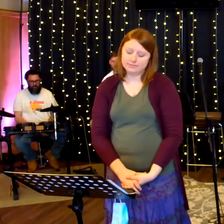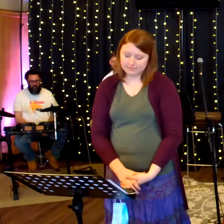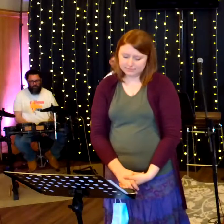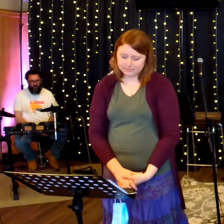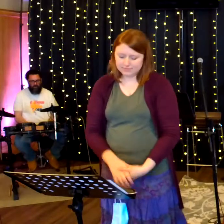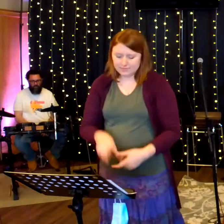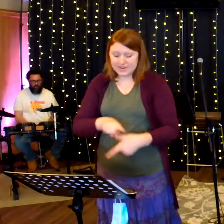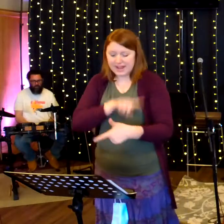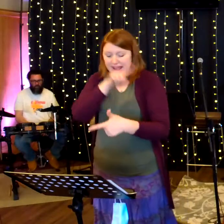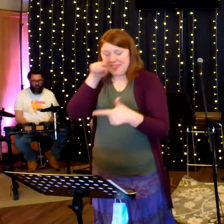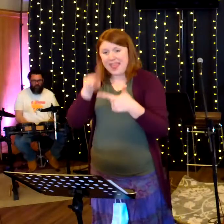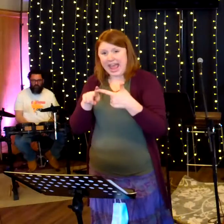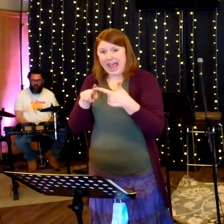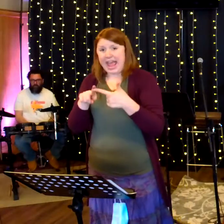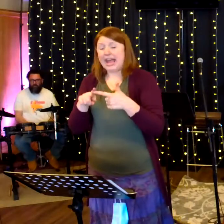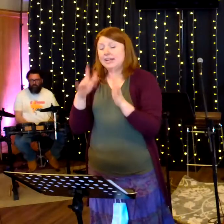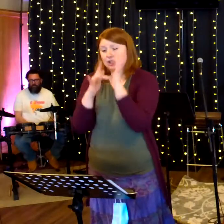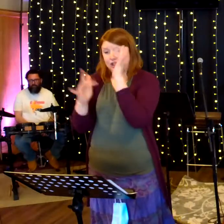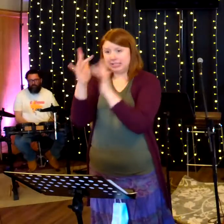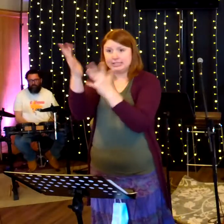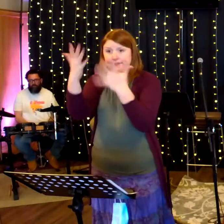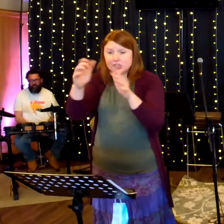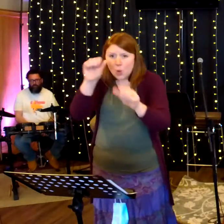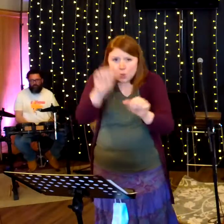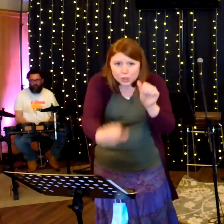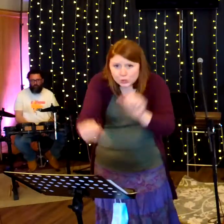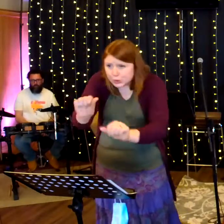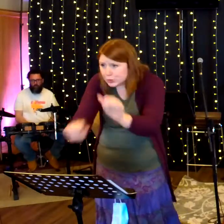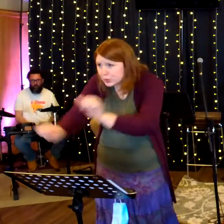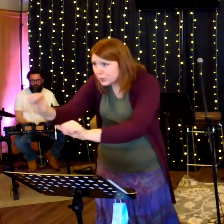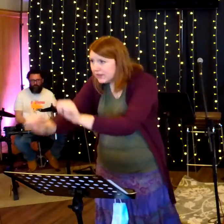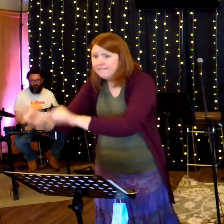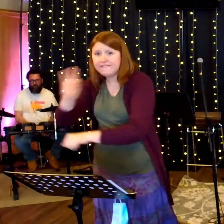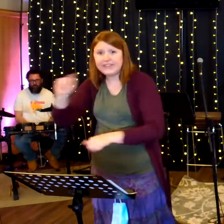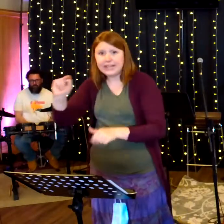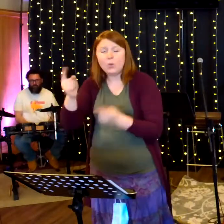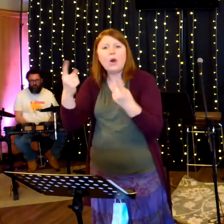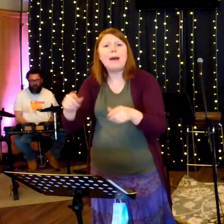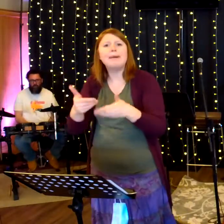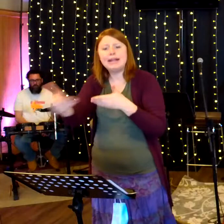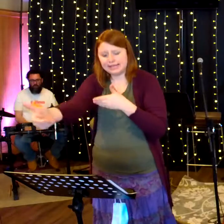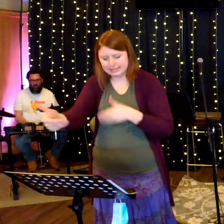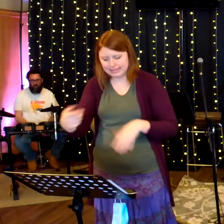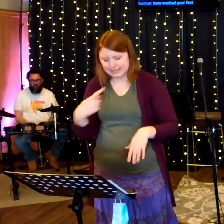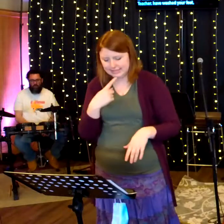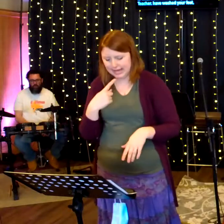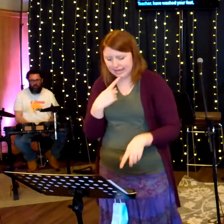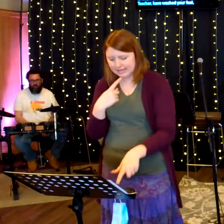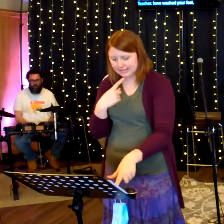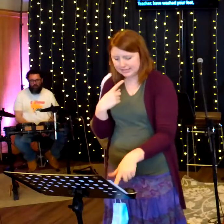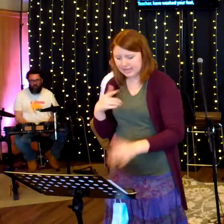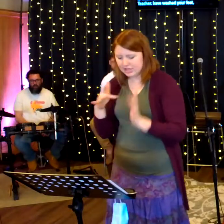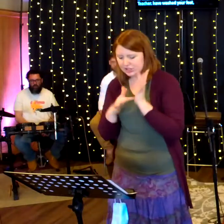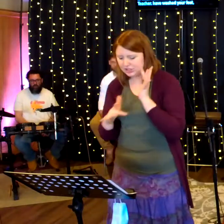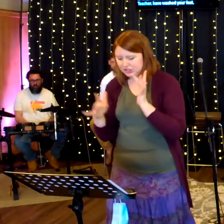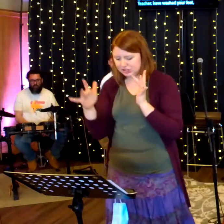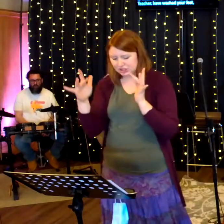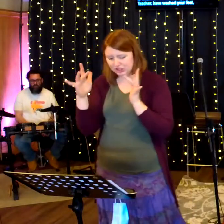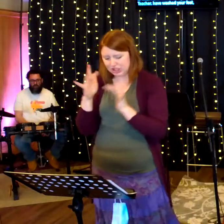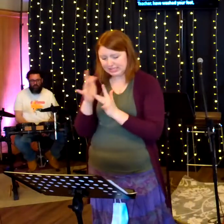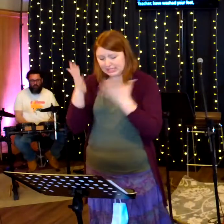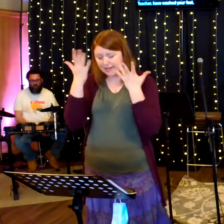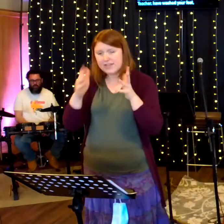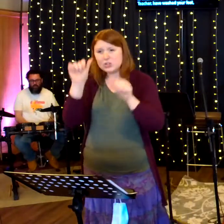And then as he had finished washing the disciples' feet, here's what happened next. It says, when he had finished washing their feet, he put on